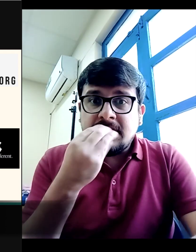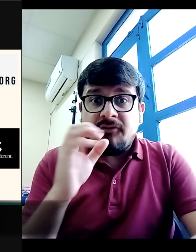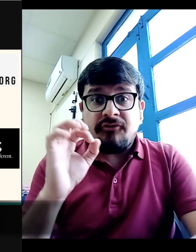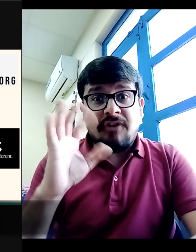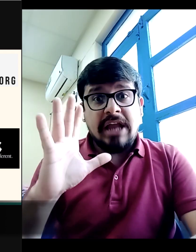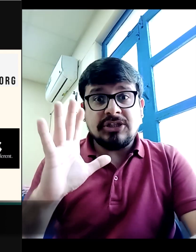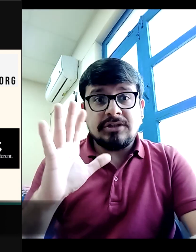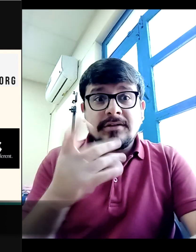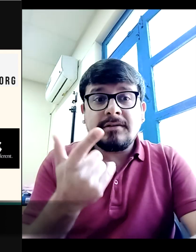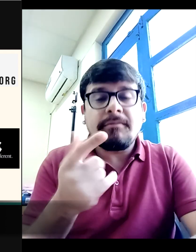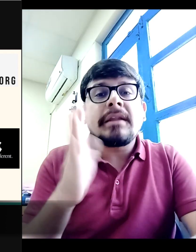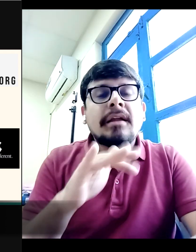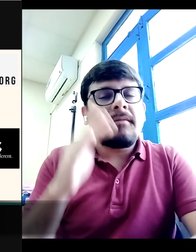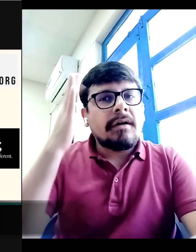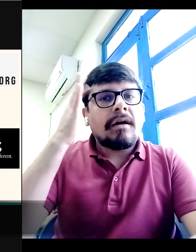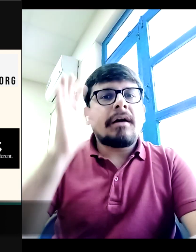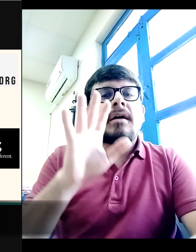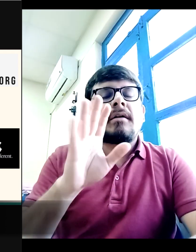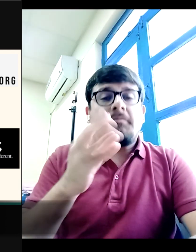idea.